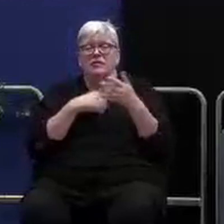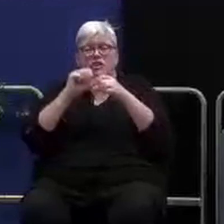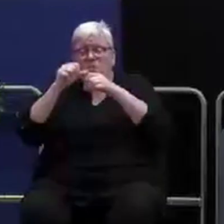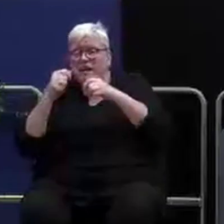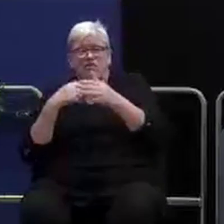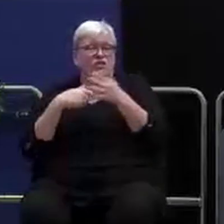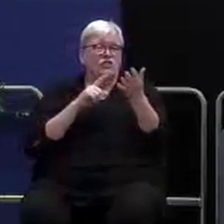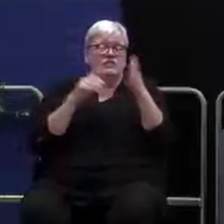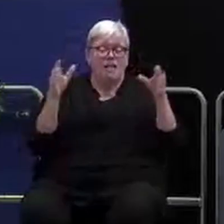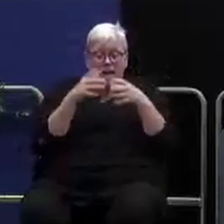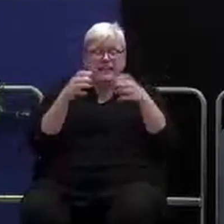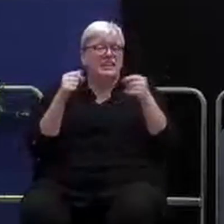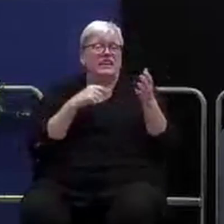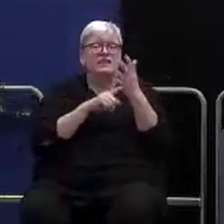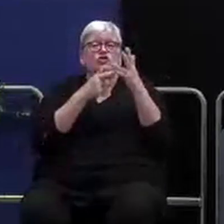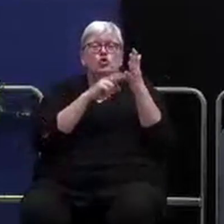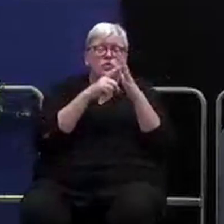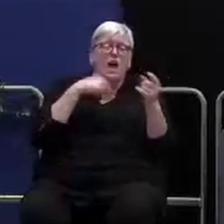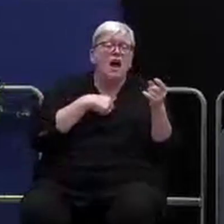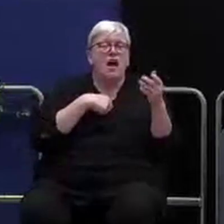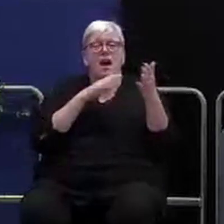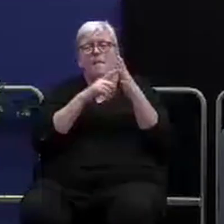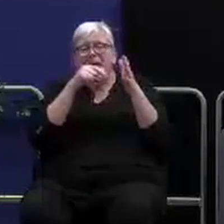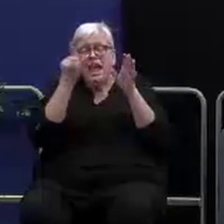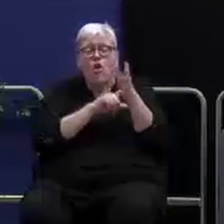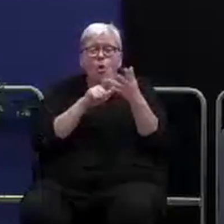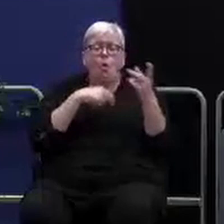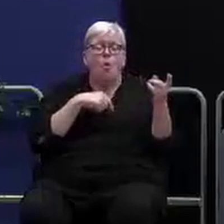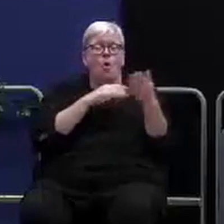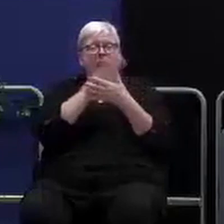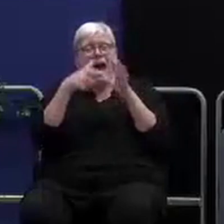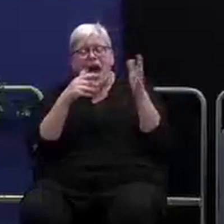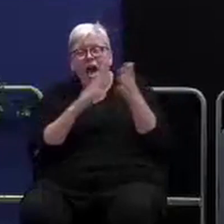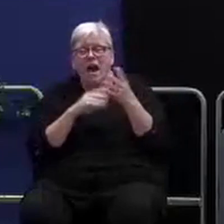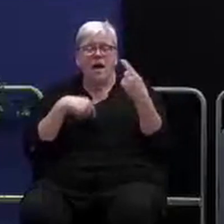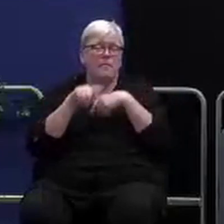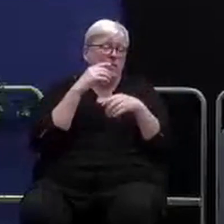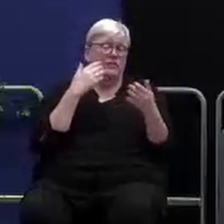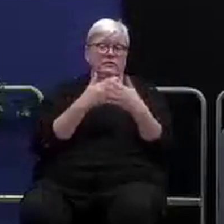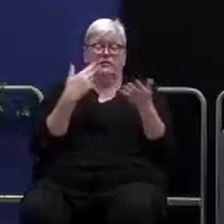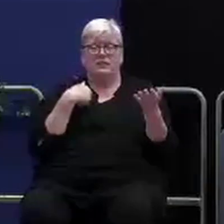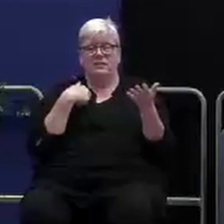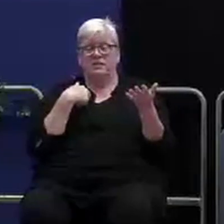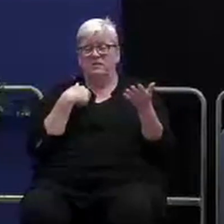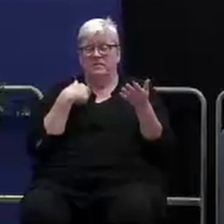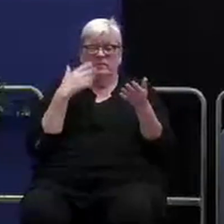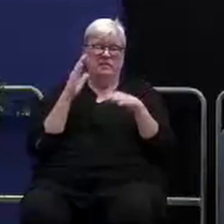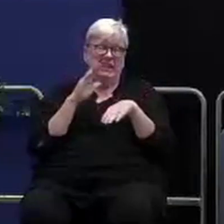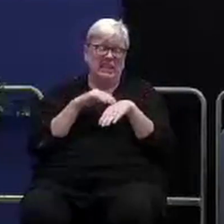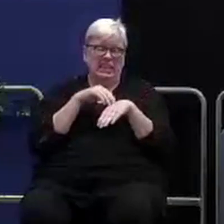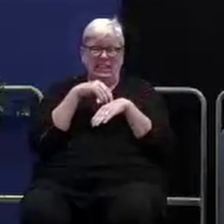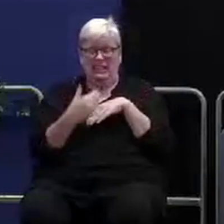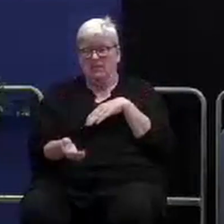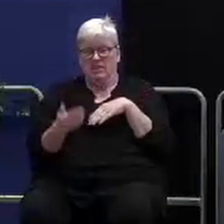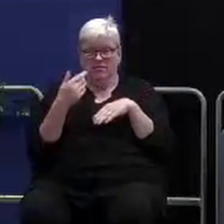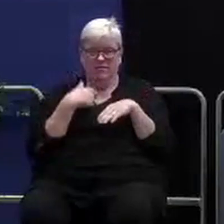carrot, tuna mayonnaise and honey roast ham, our anatomy dissection aversion to cooked flesh had yet to manifest